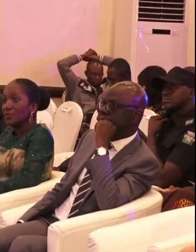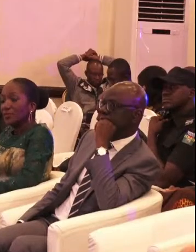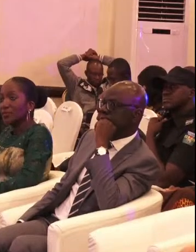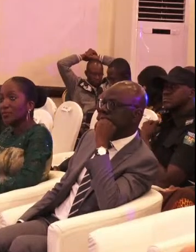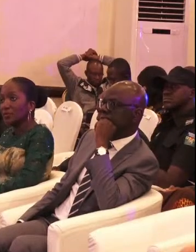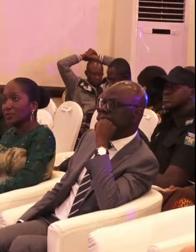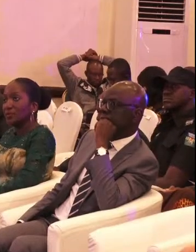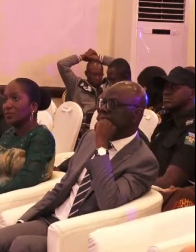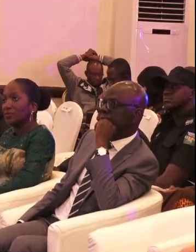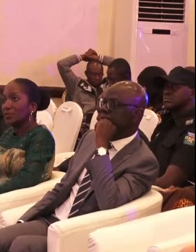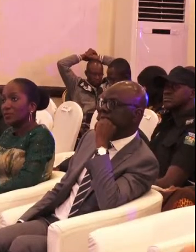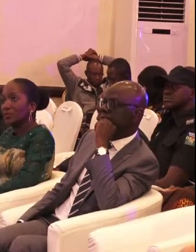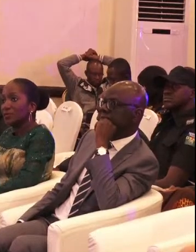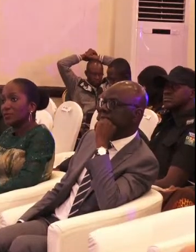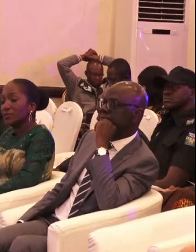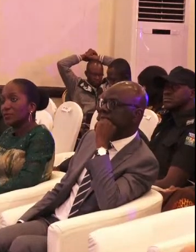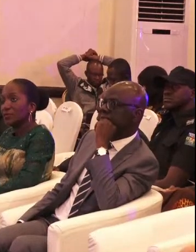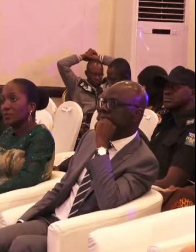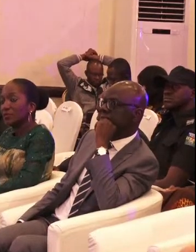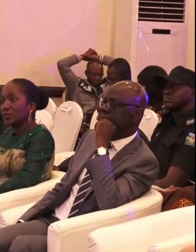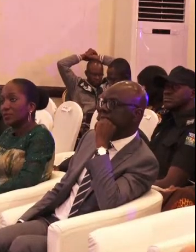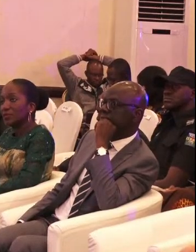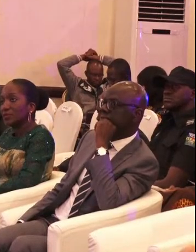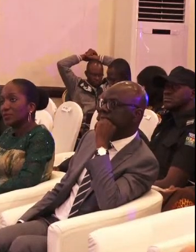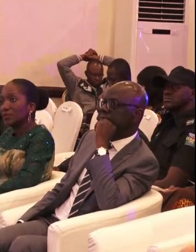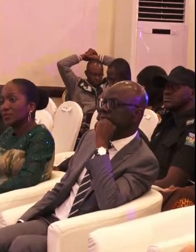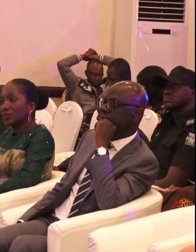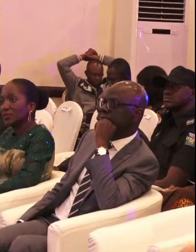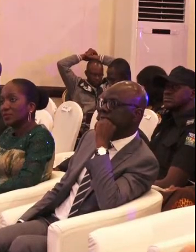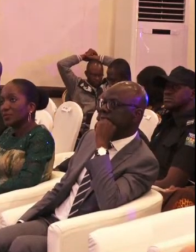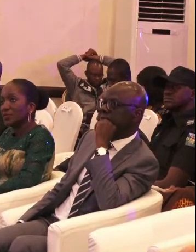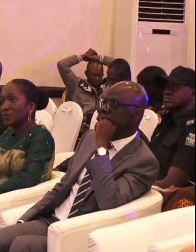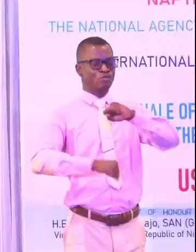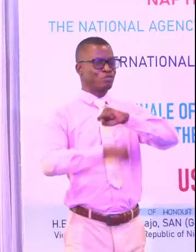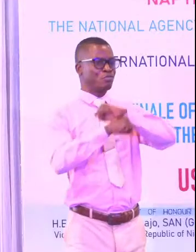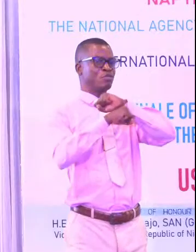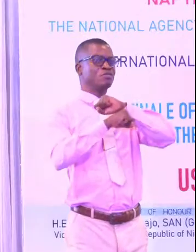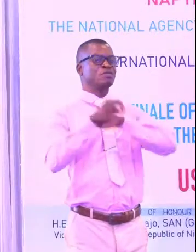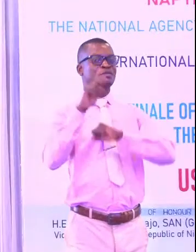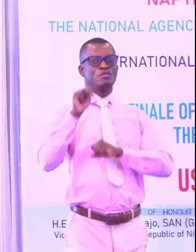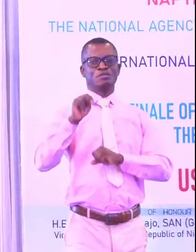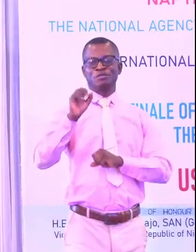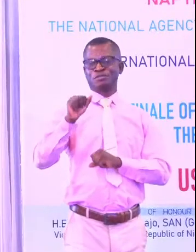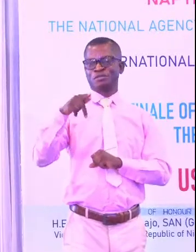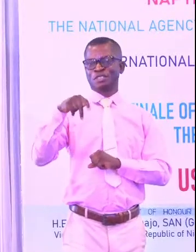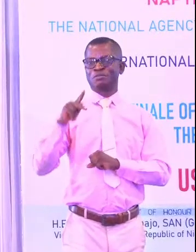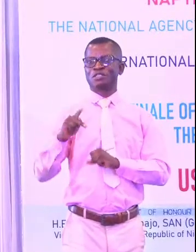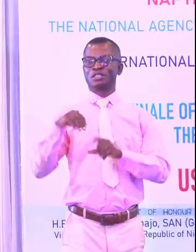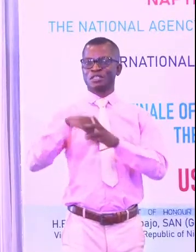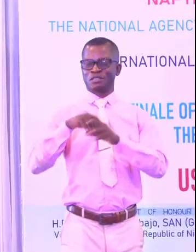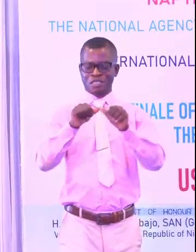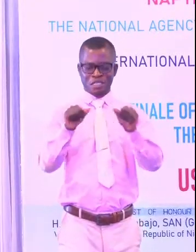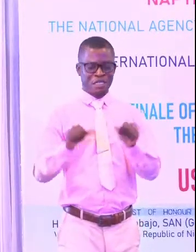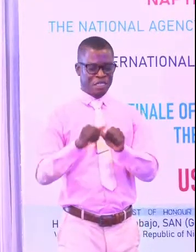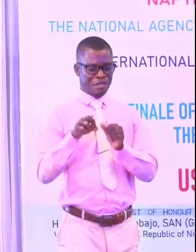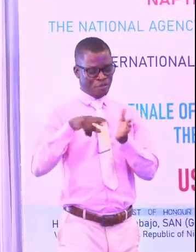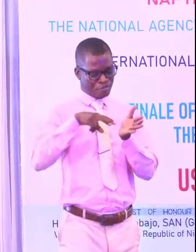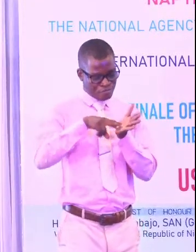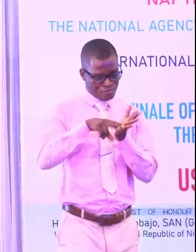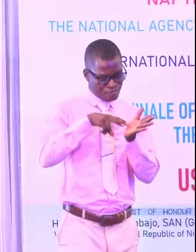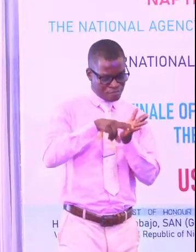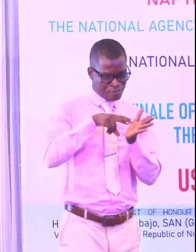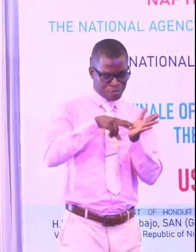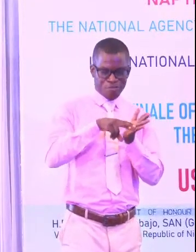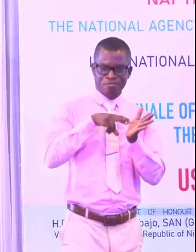conscious, and we are going to continue to support NAPTIP in the areas of research, because research